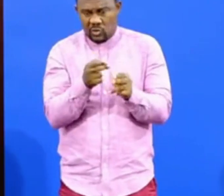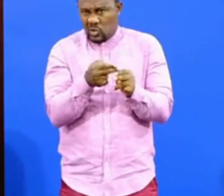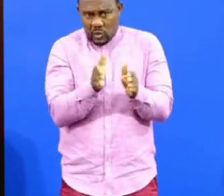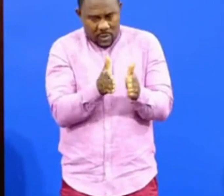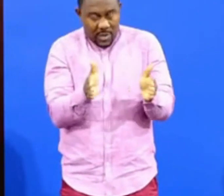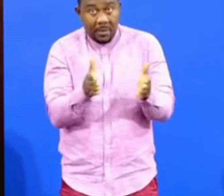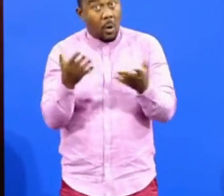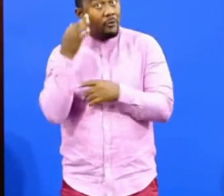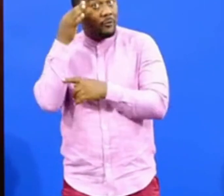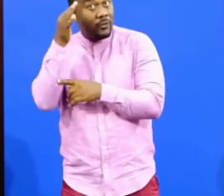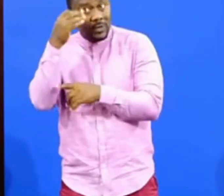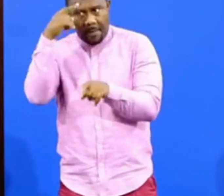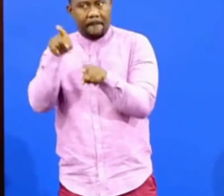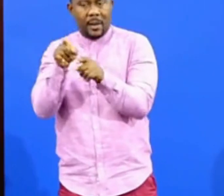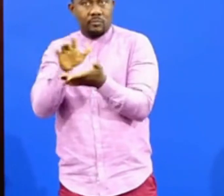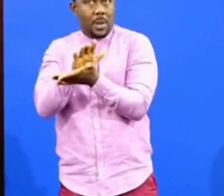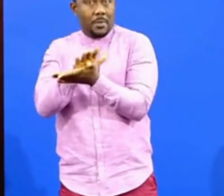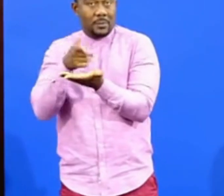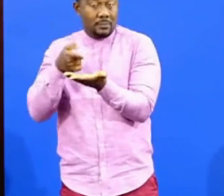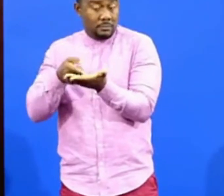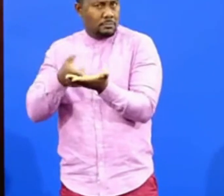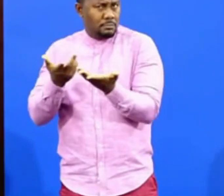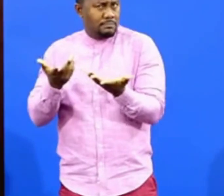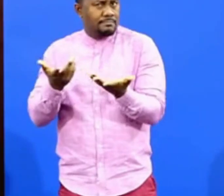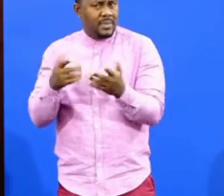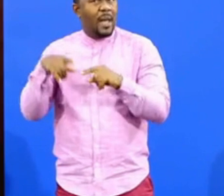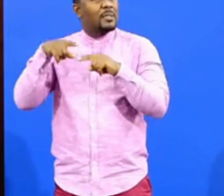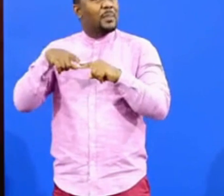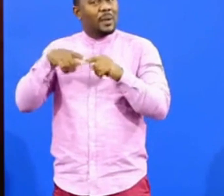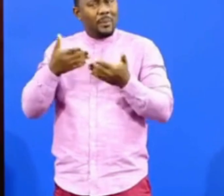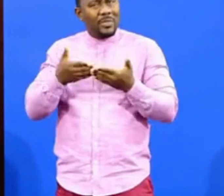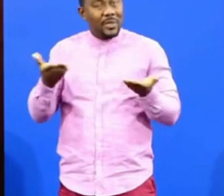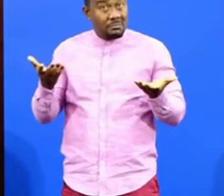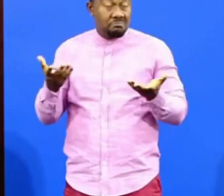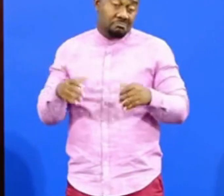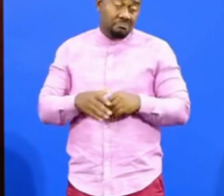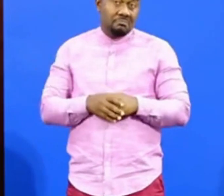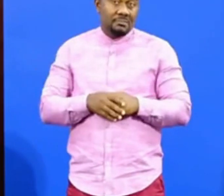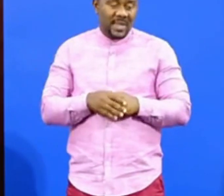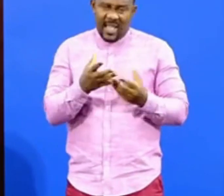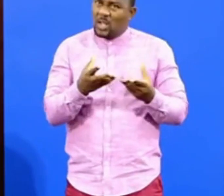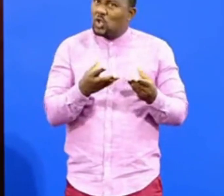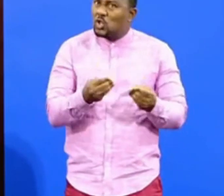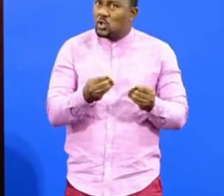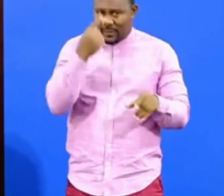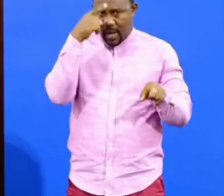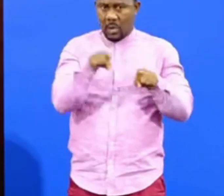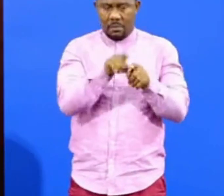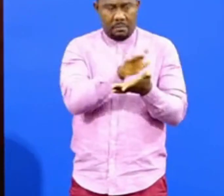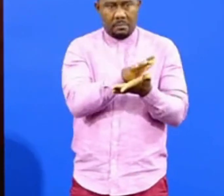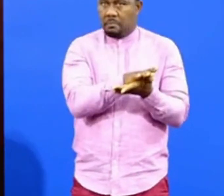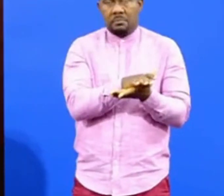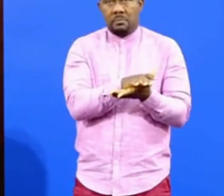other types of contracts and instruments. Depending on the commodity, a spot contract may not be the right type